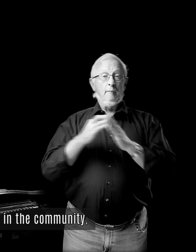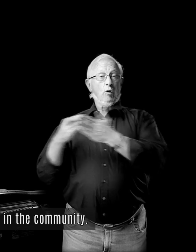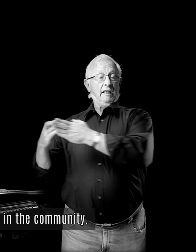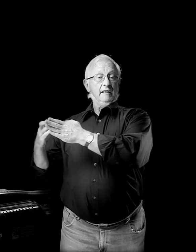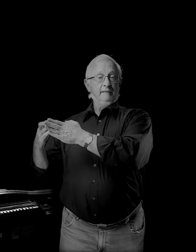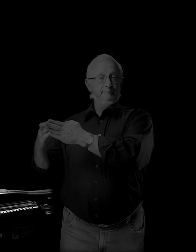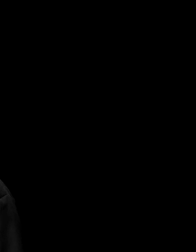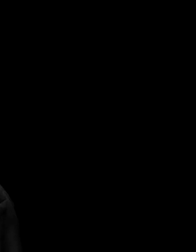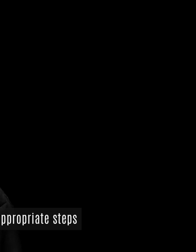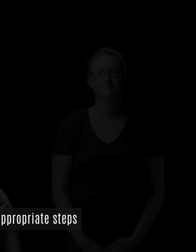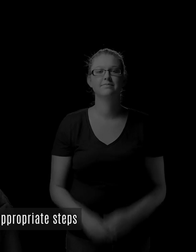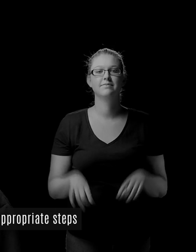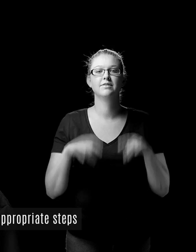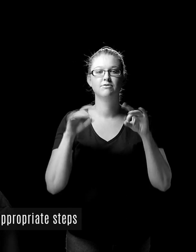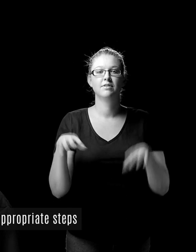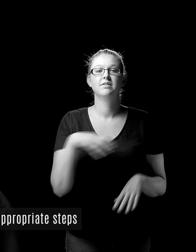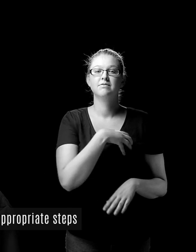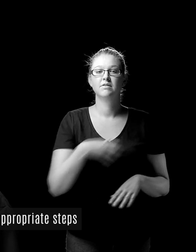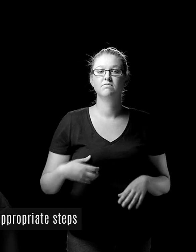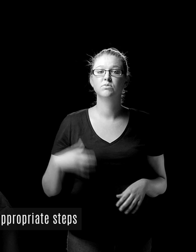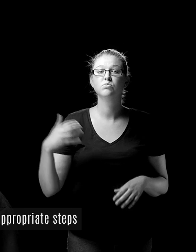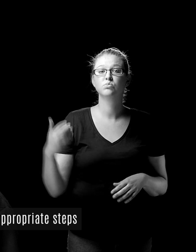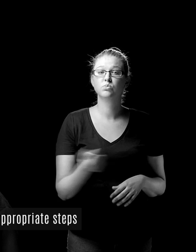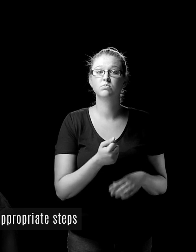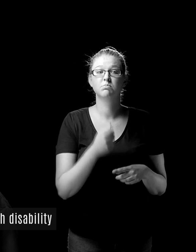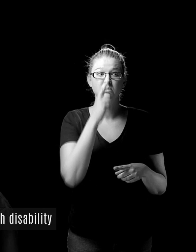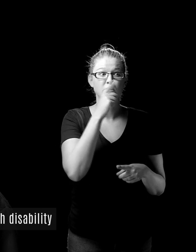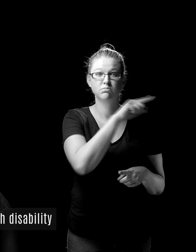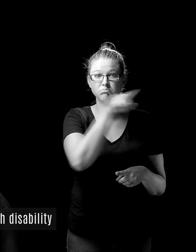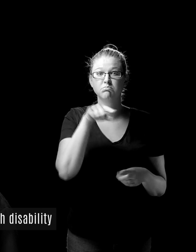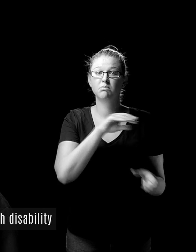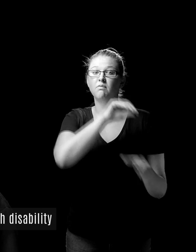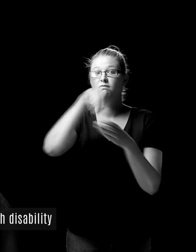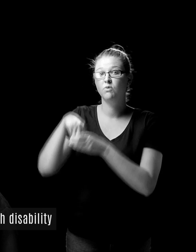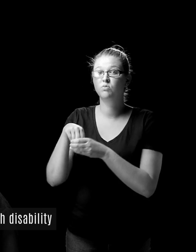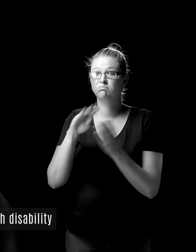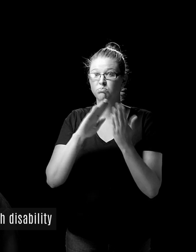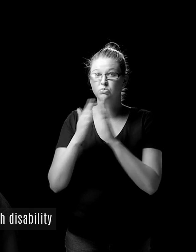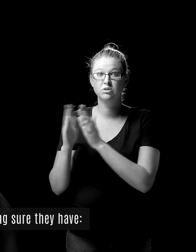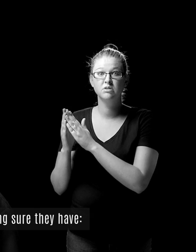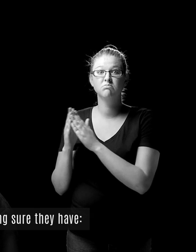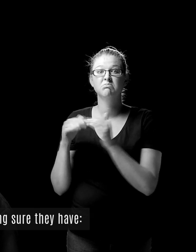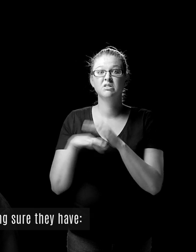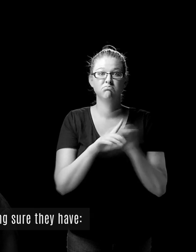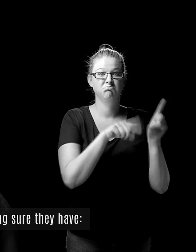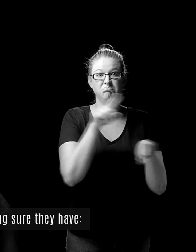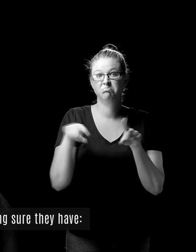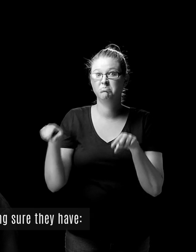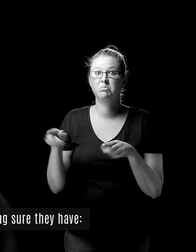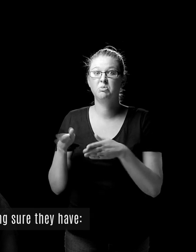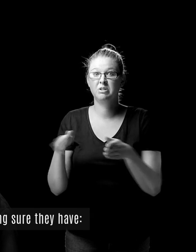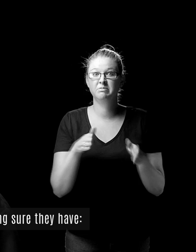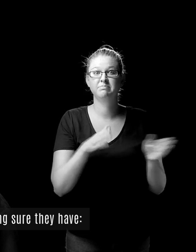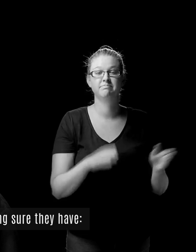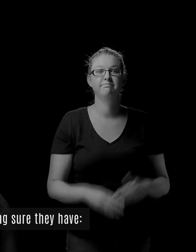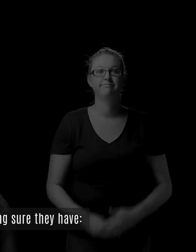community. Countries are to date appropriate steps to help people with disability enjoy this right by